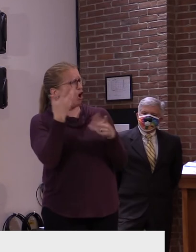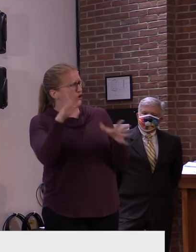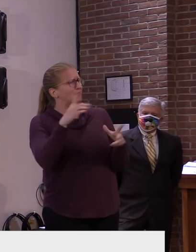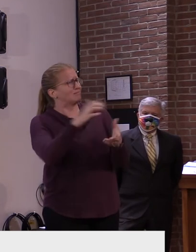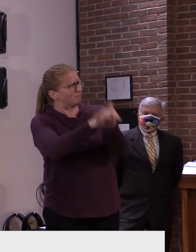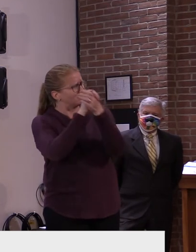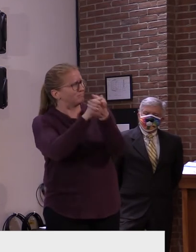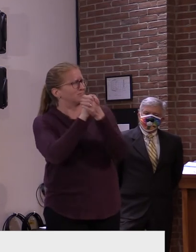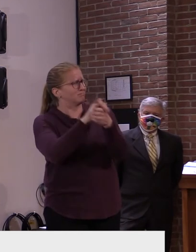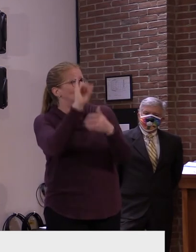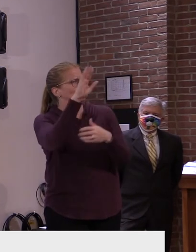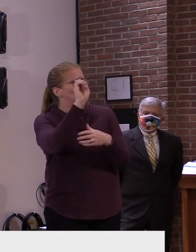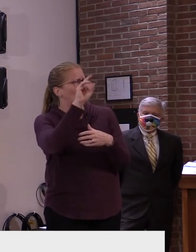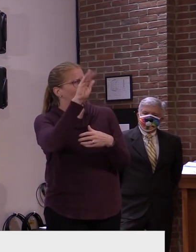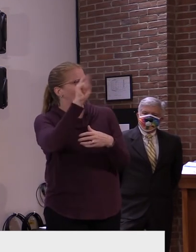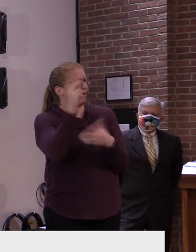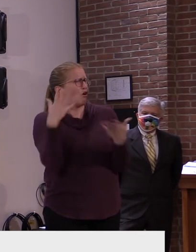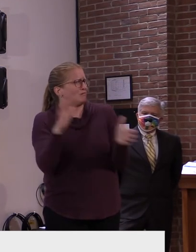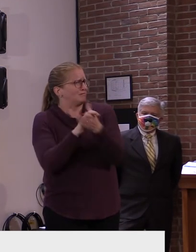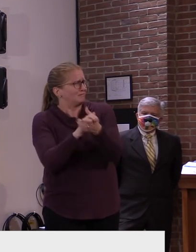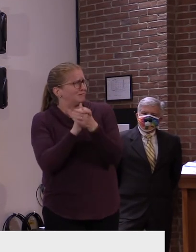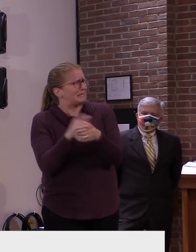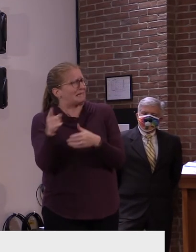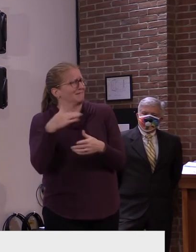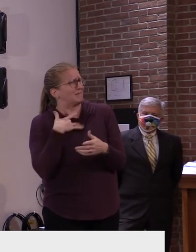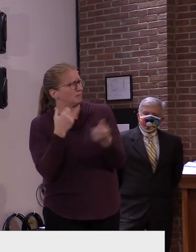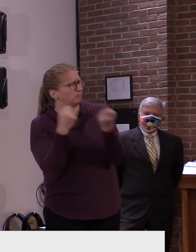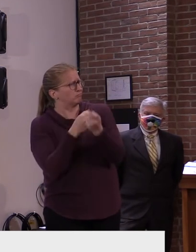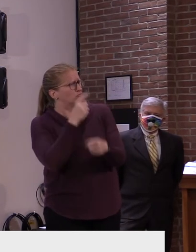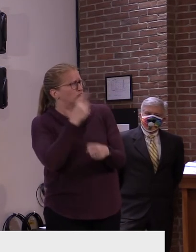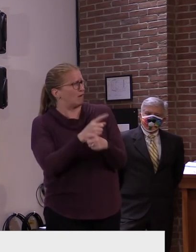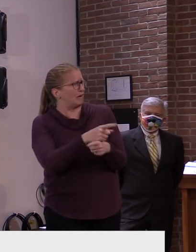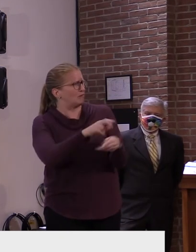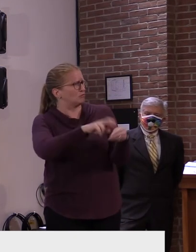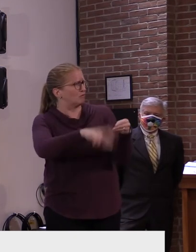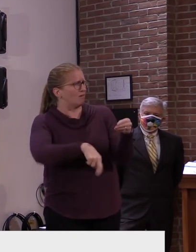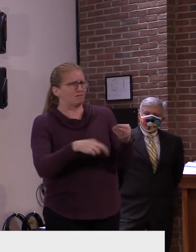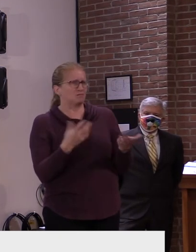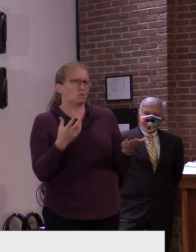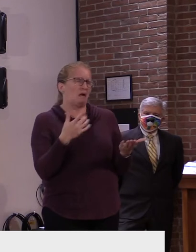okay thank you lisa the waterbury